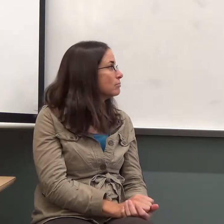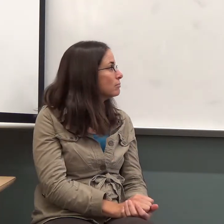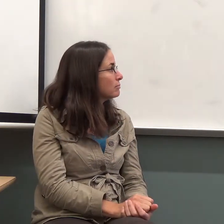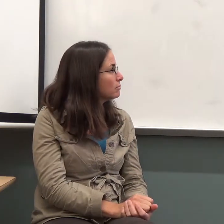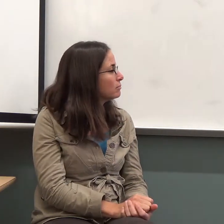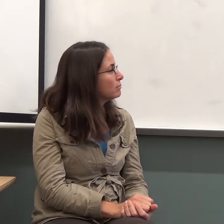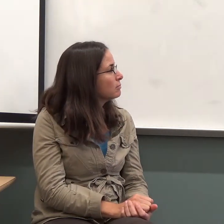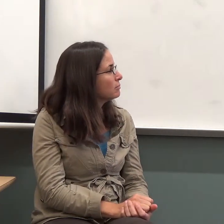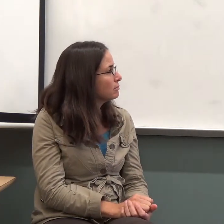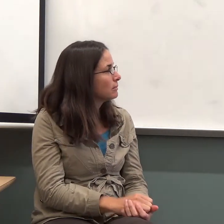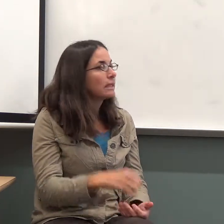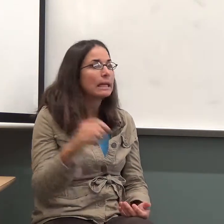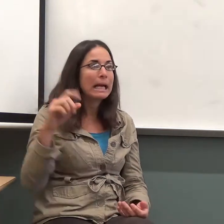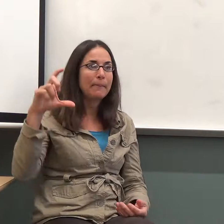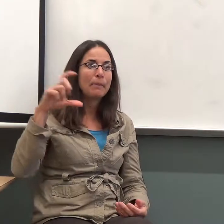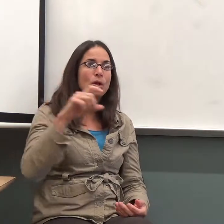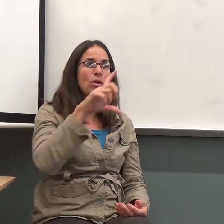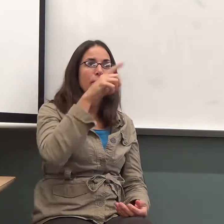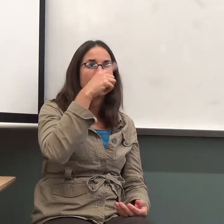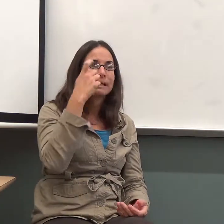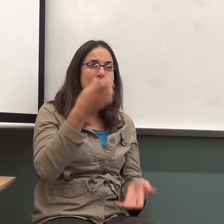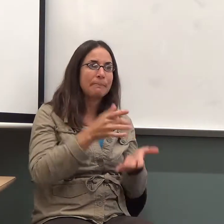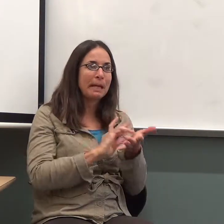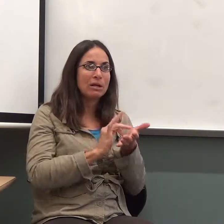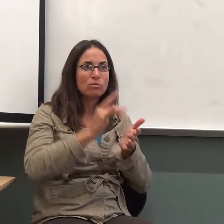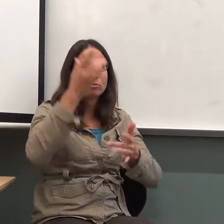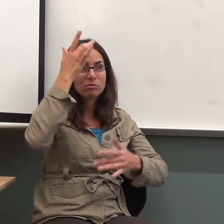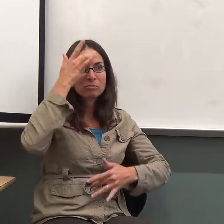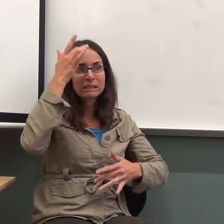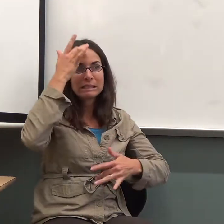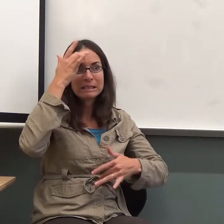it's a condition, isn't it? Right. Yes. Okay.